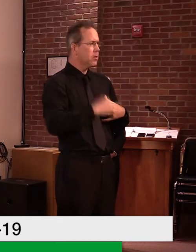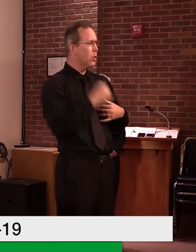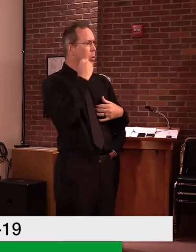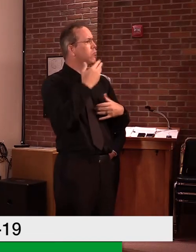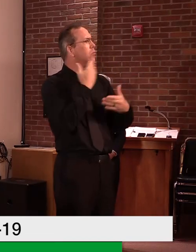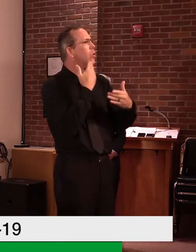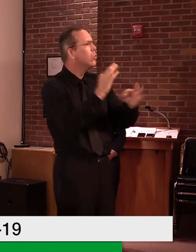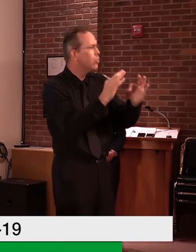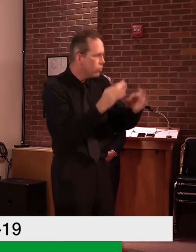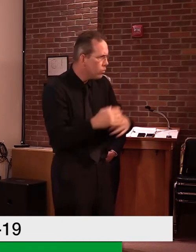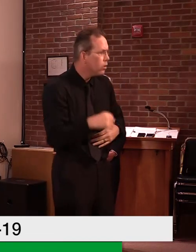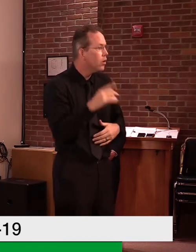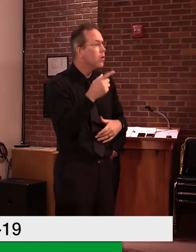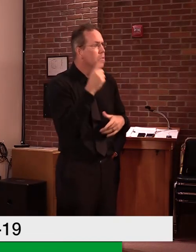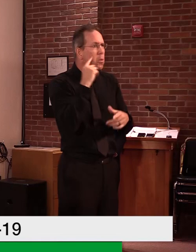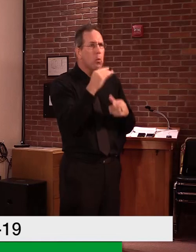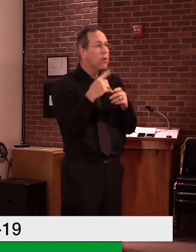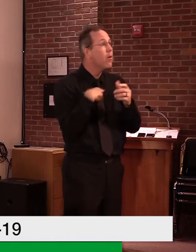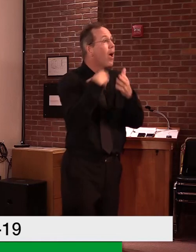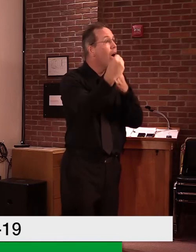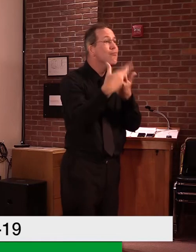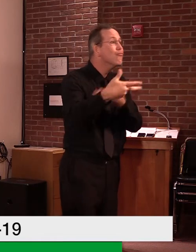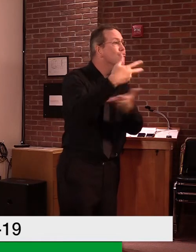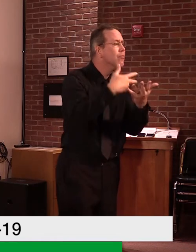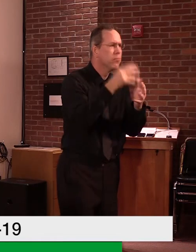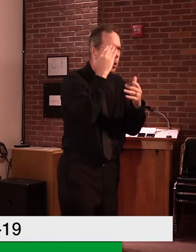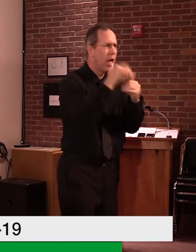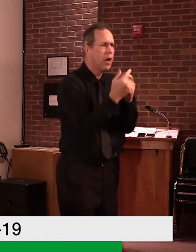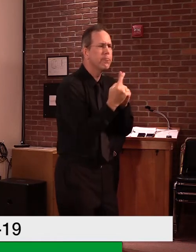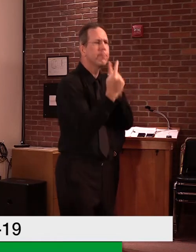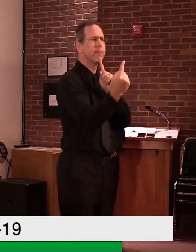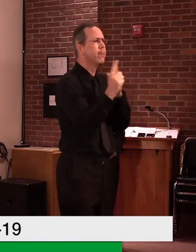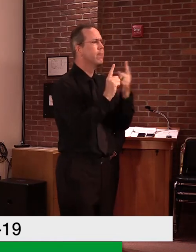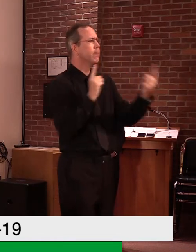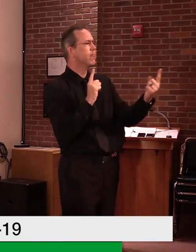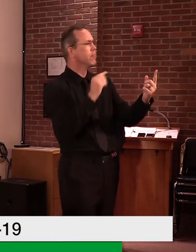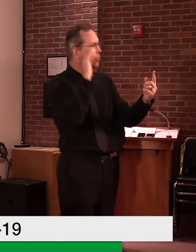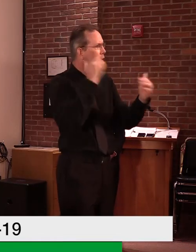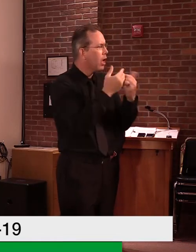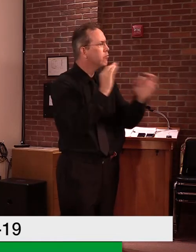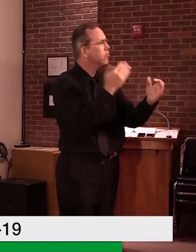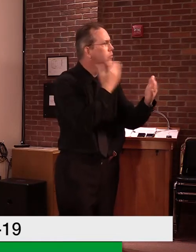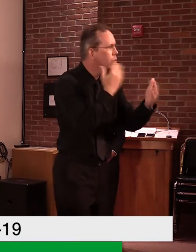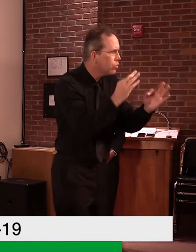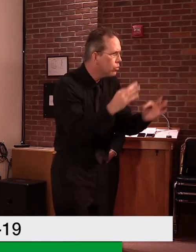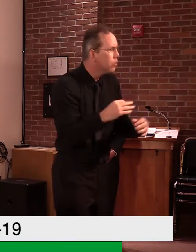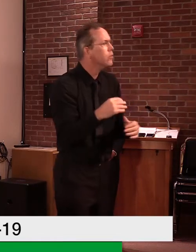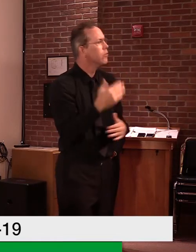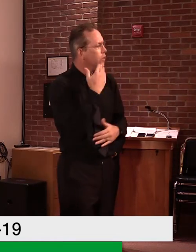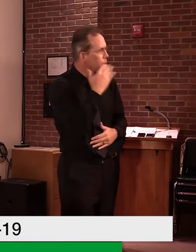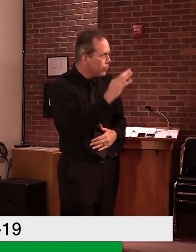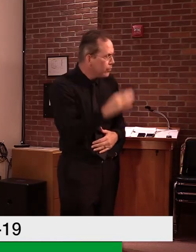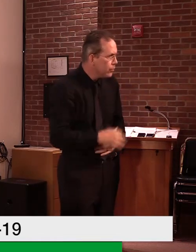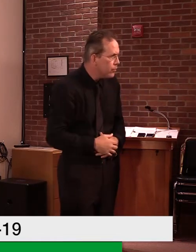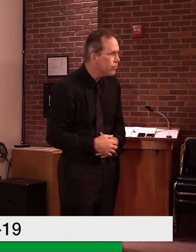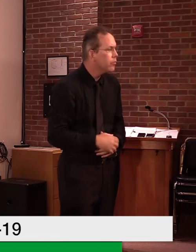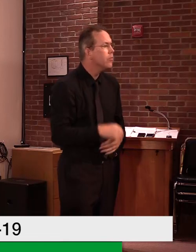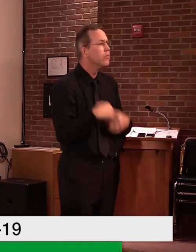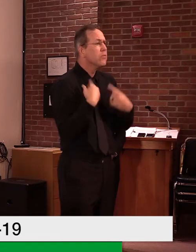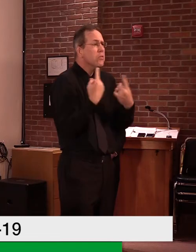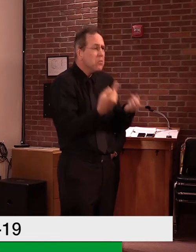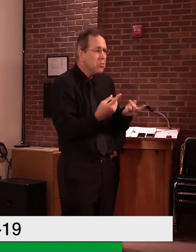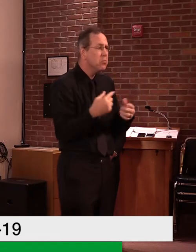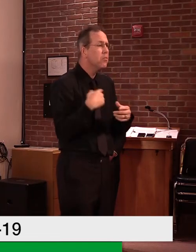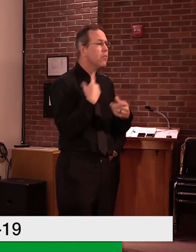many have worn masks to protect yourself and others. At these news conferences and on social